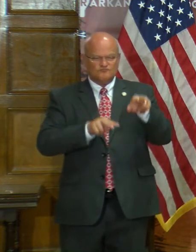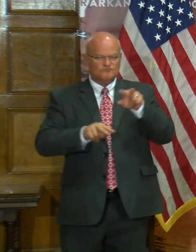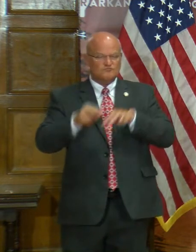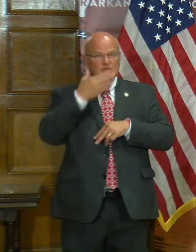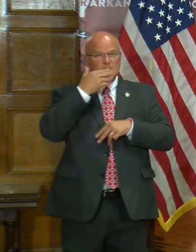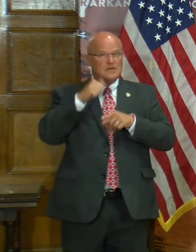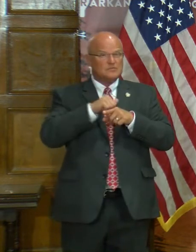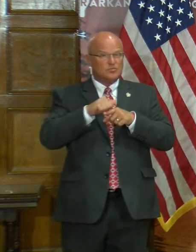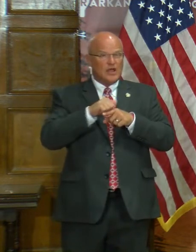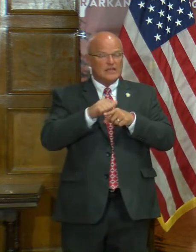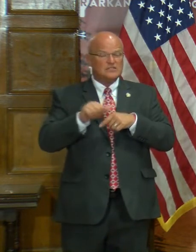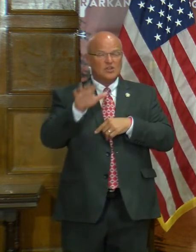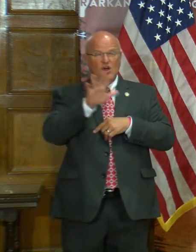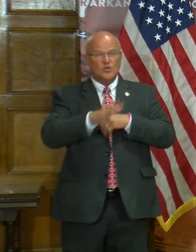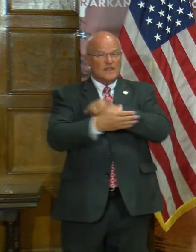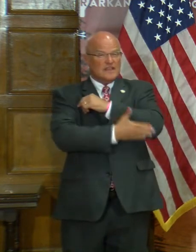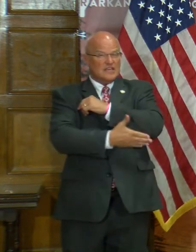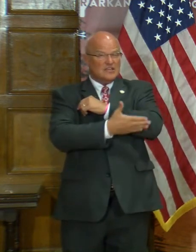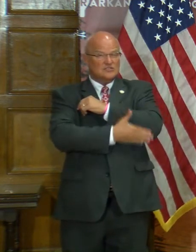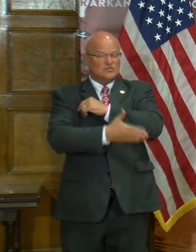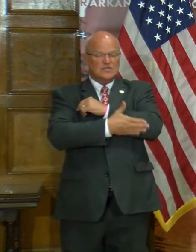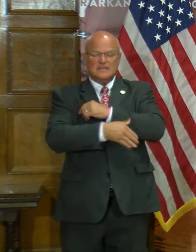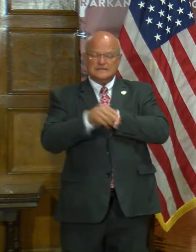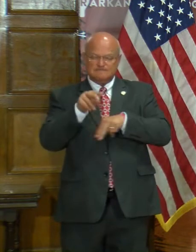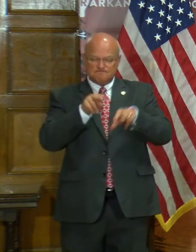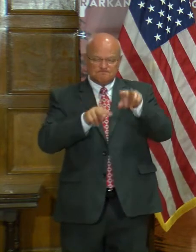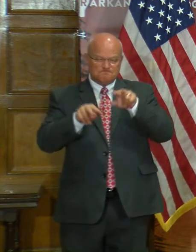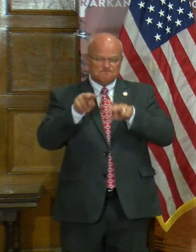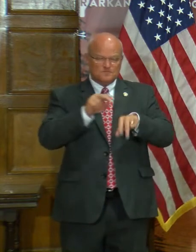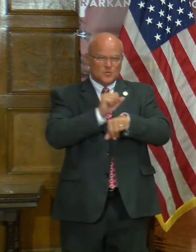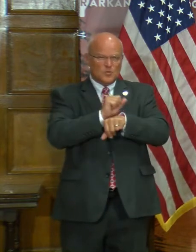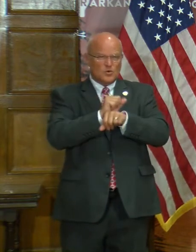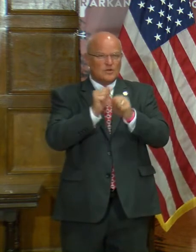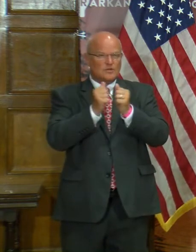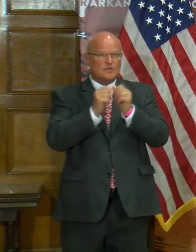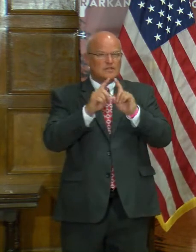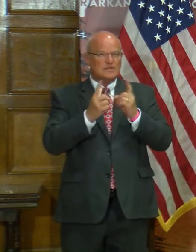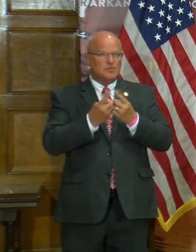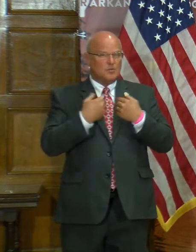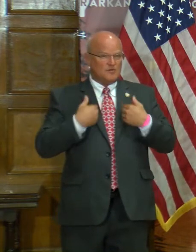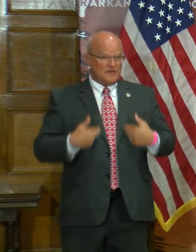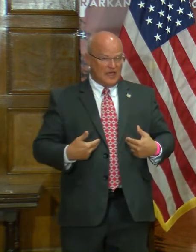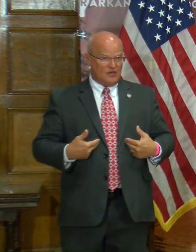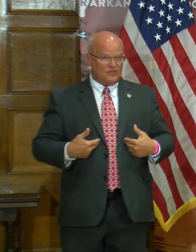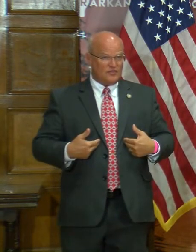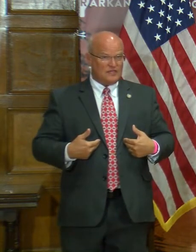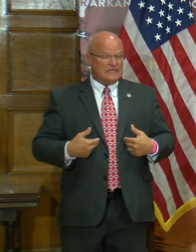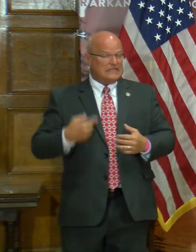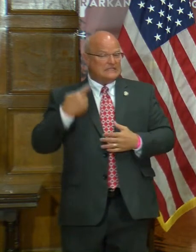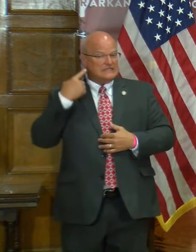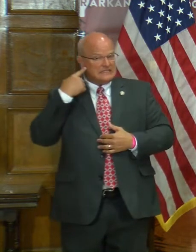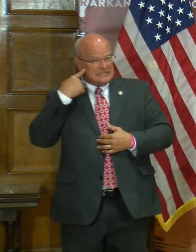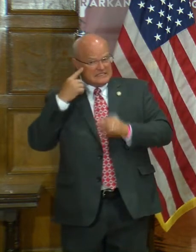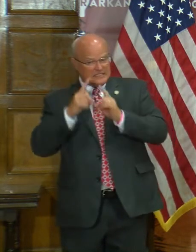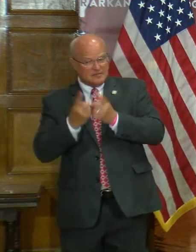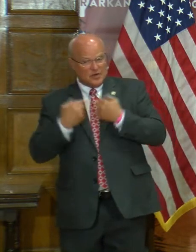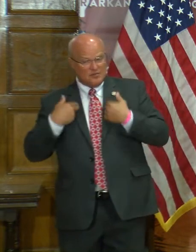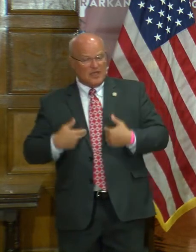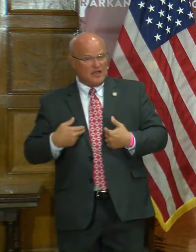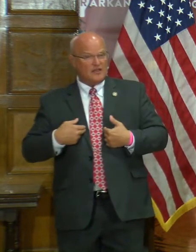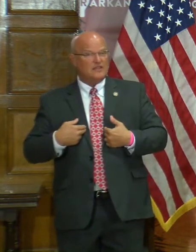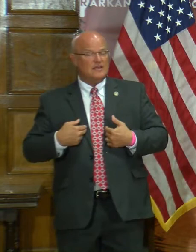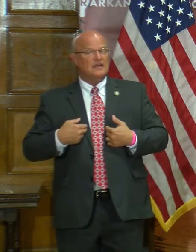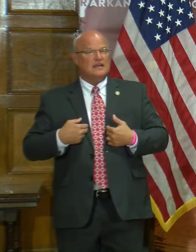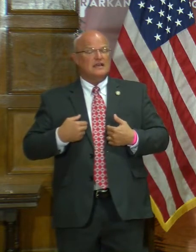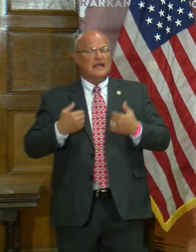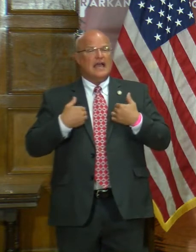best practices across the country. They're going to look at working with the Department of Health, listening to them, which they will have their